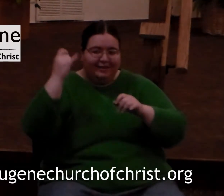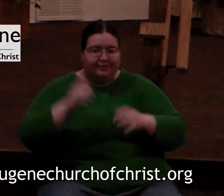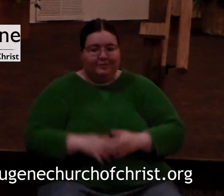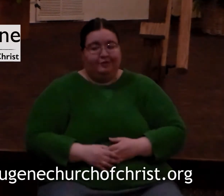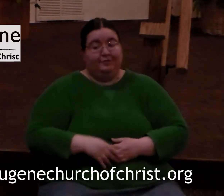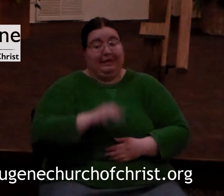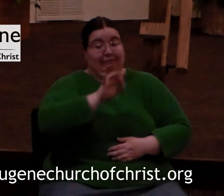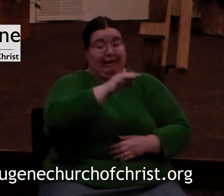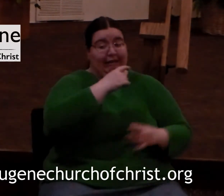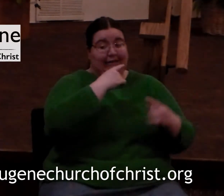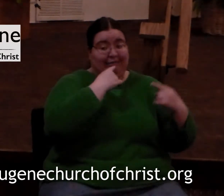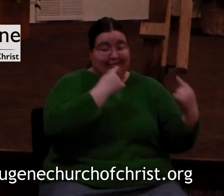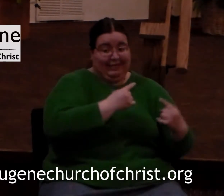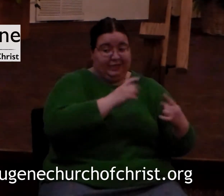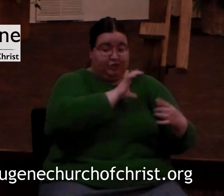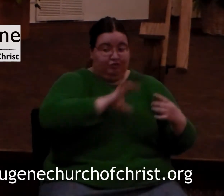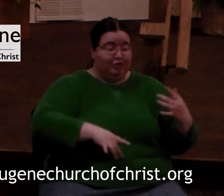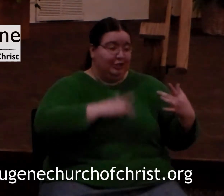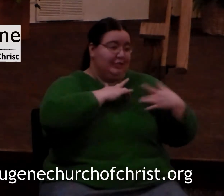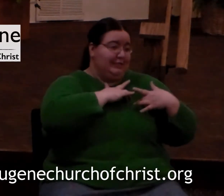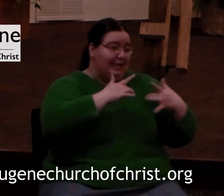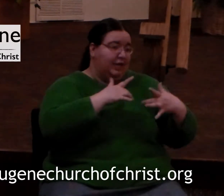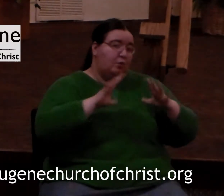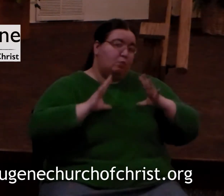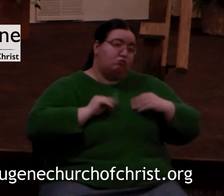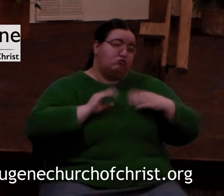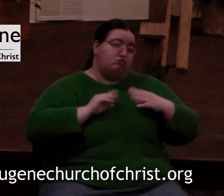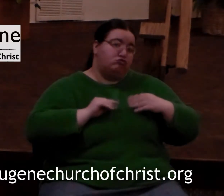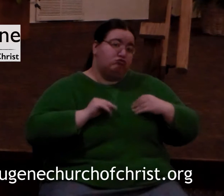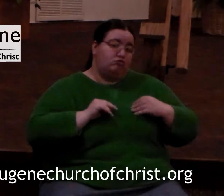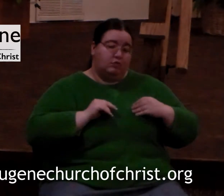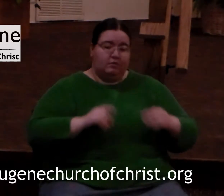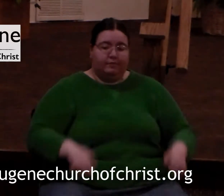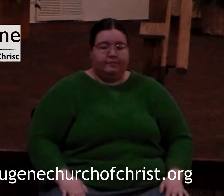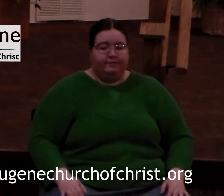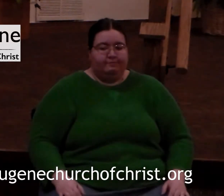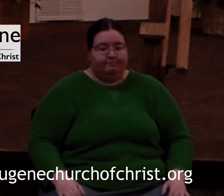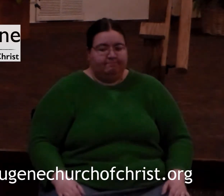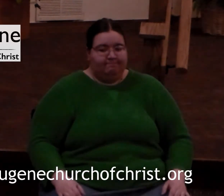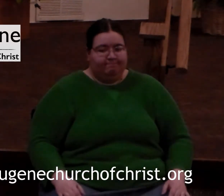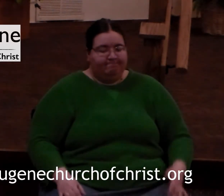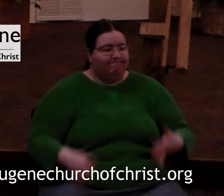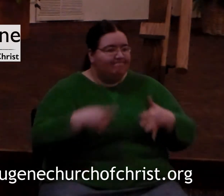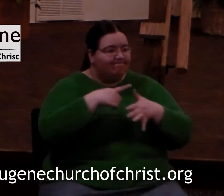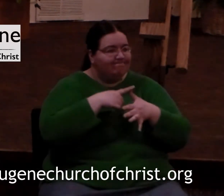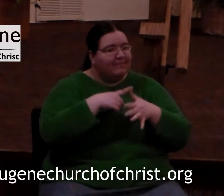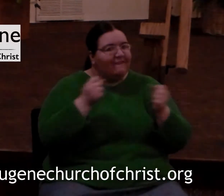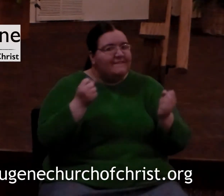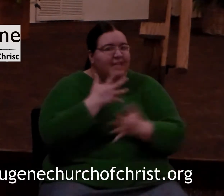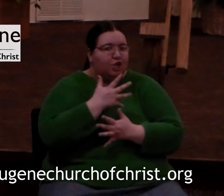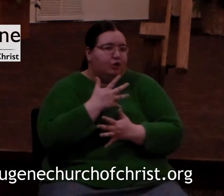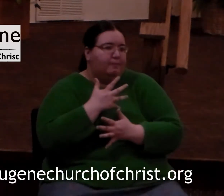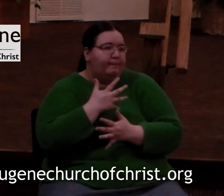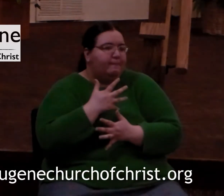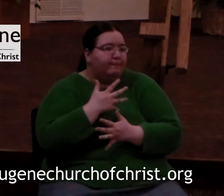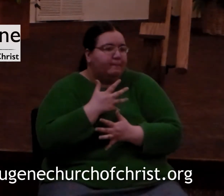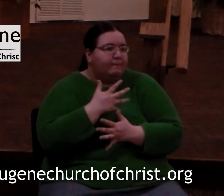sins Christians are okay with. We can get more and more tense in our chairs now. Number 1, fear. We are all afraid of